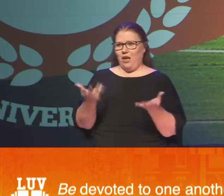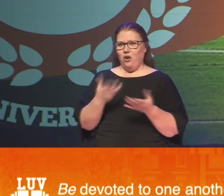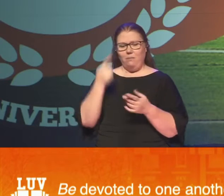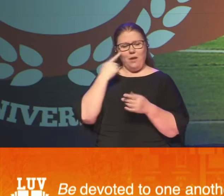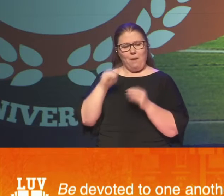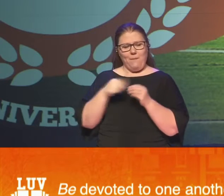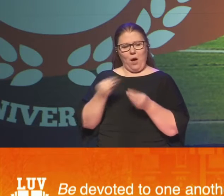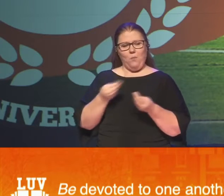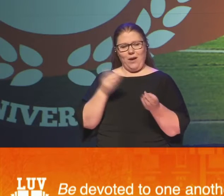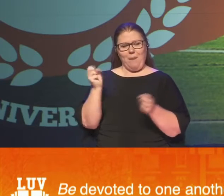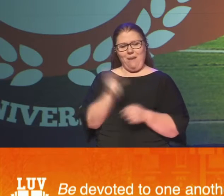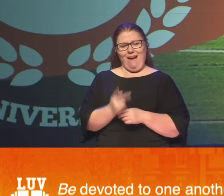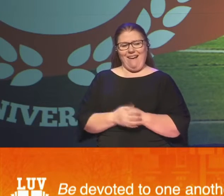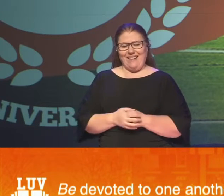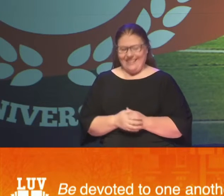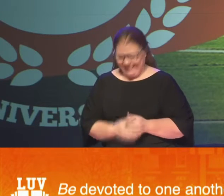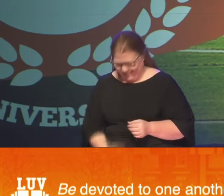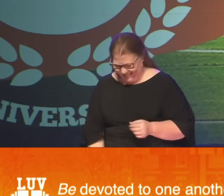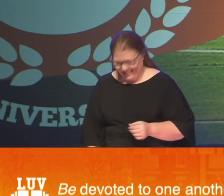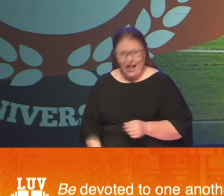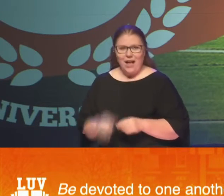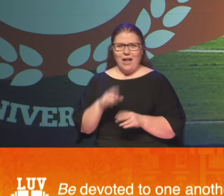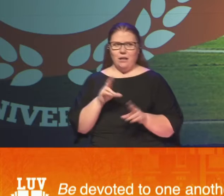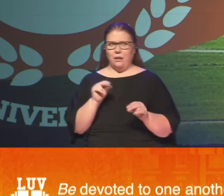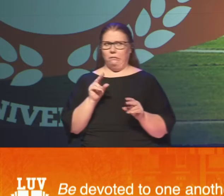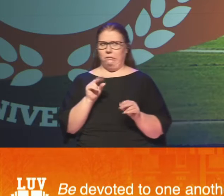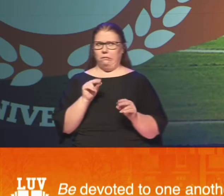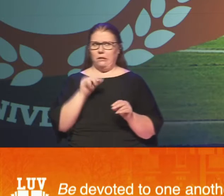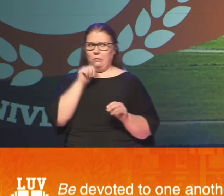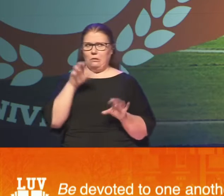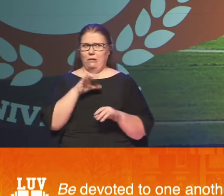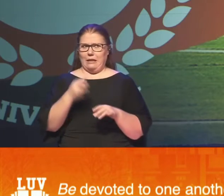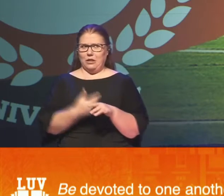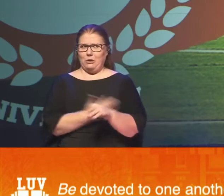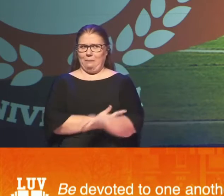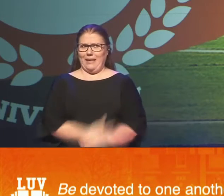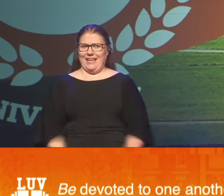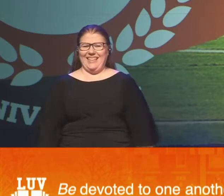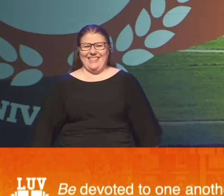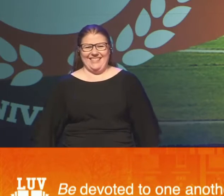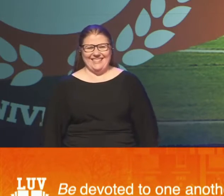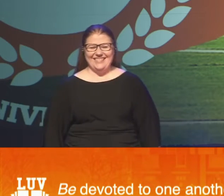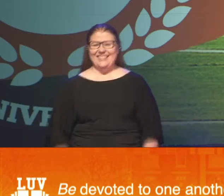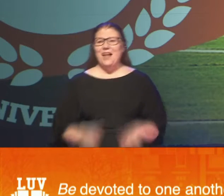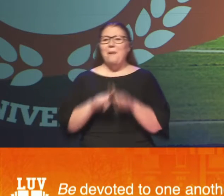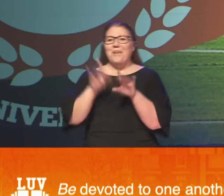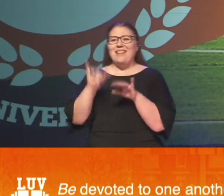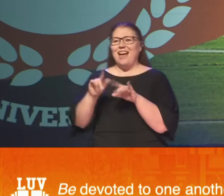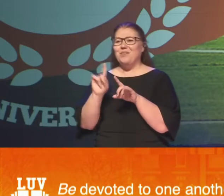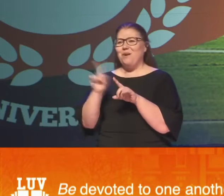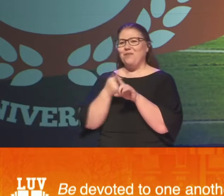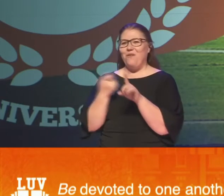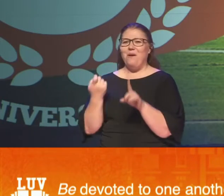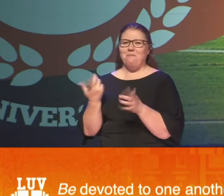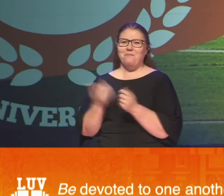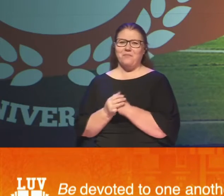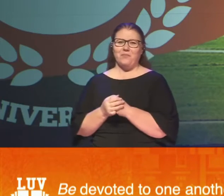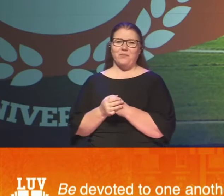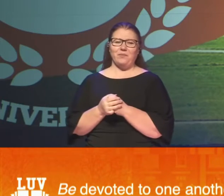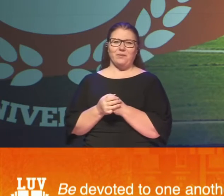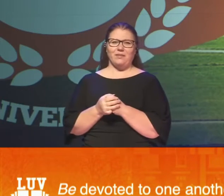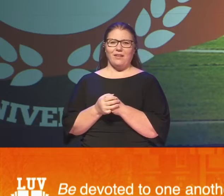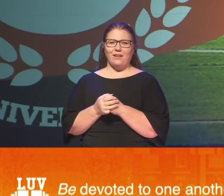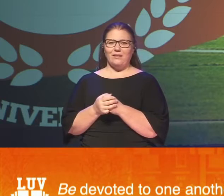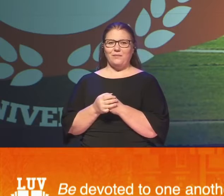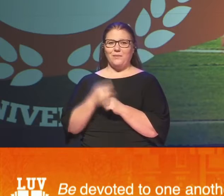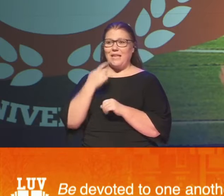it back. You're like, no, don't do that, please. It's creepy. But that's where it comes from, right? And